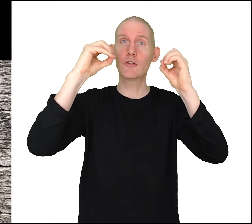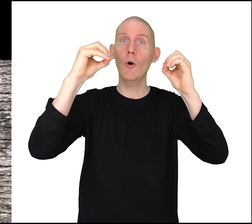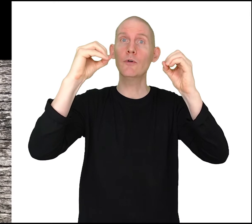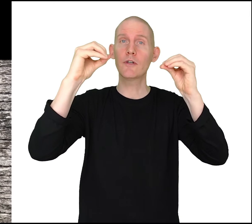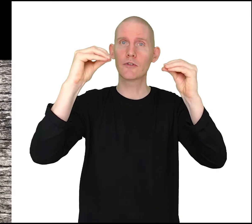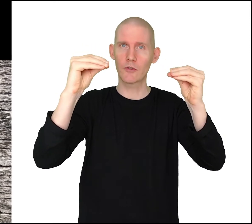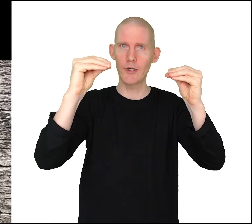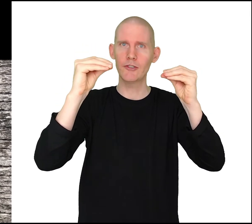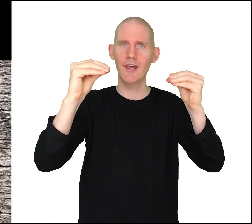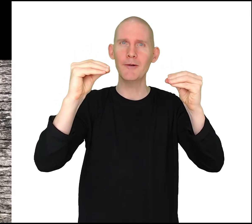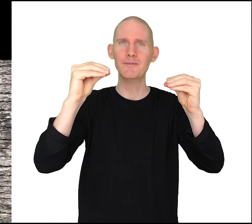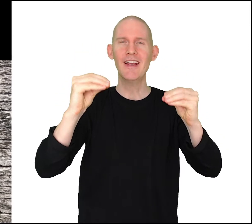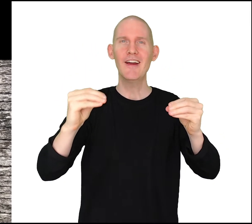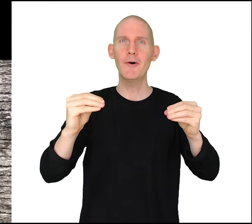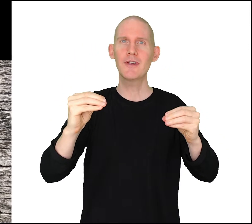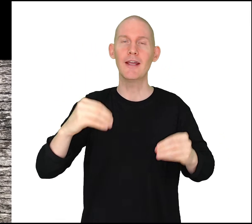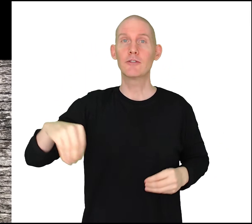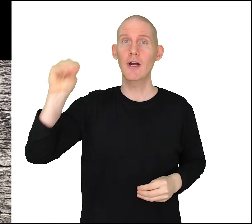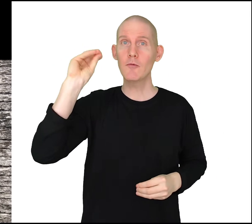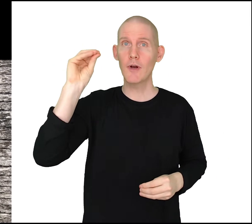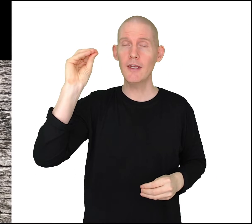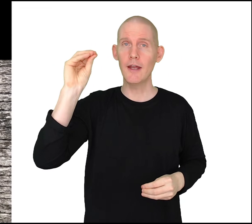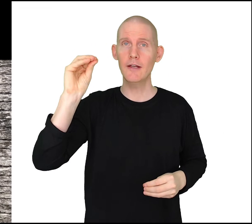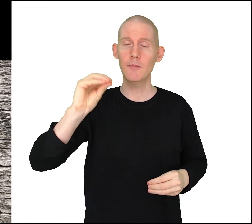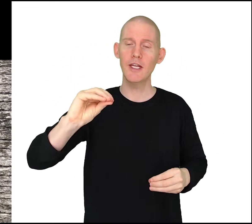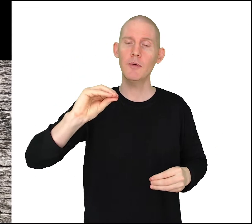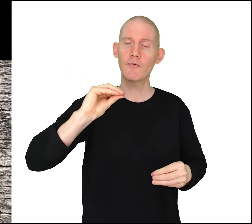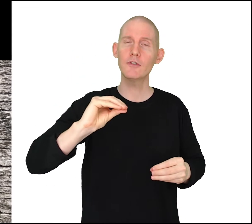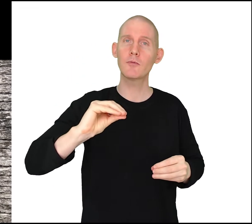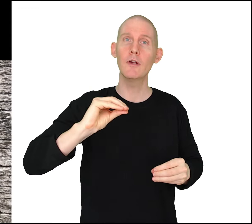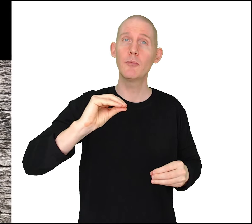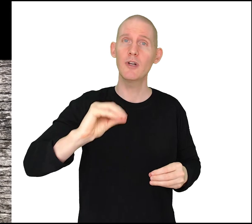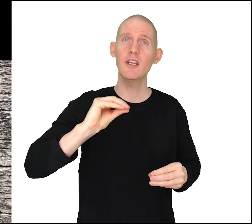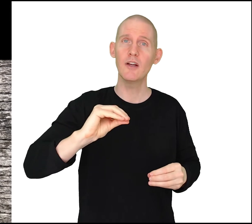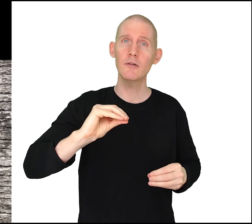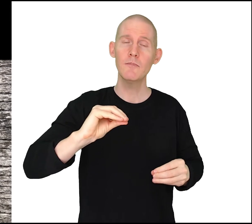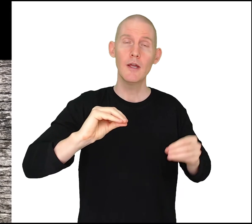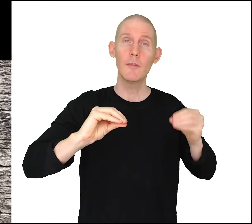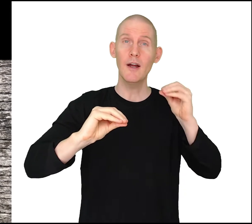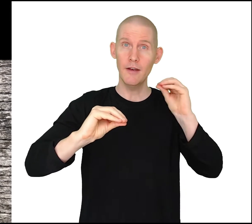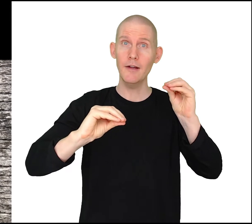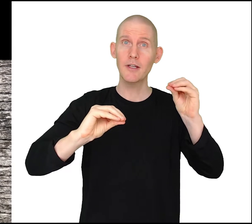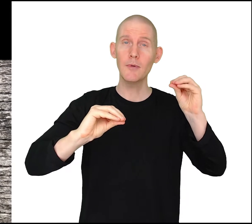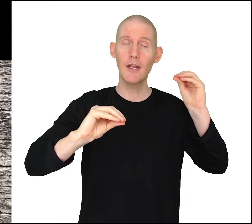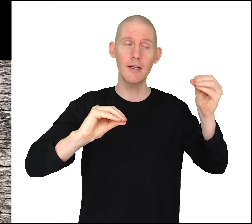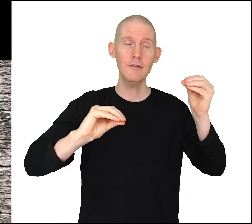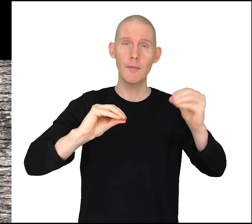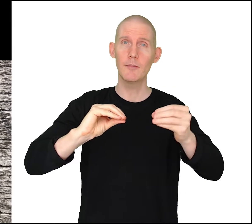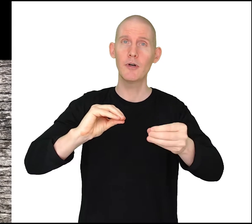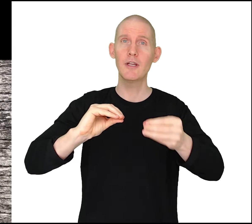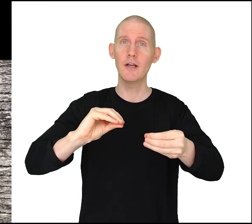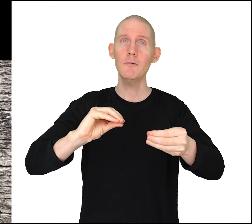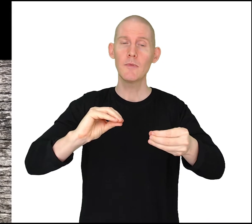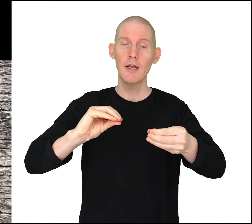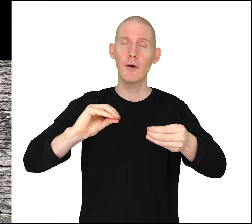just O's that are squished down. Okay, so I'm right-handed. I'm going to take my first one and put it here. My non-dominant hand, I'm going to